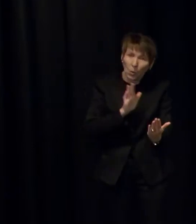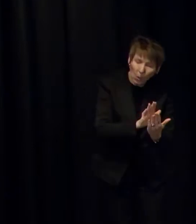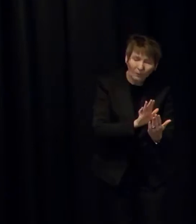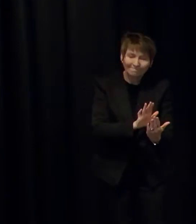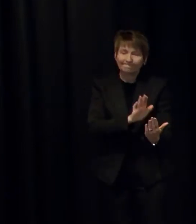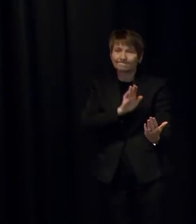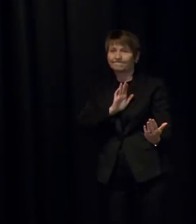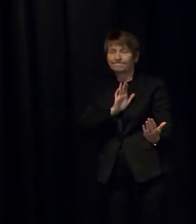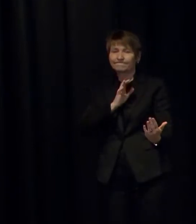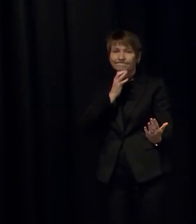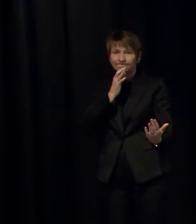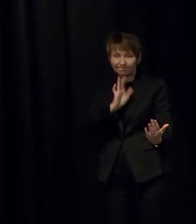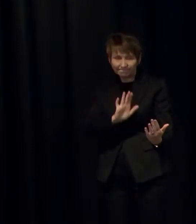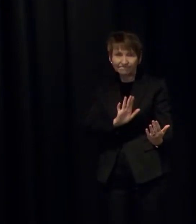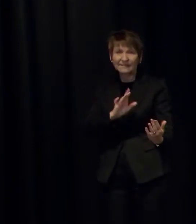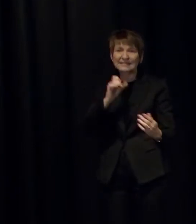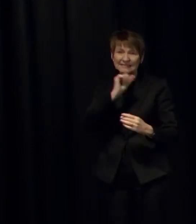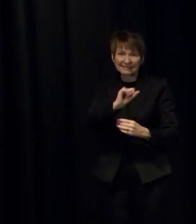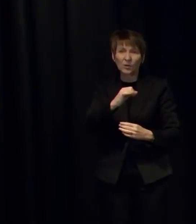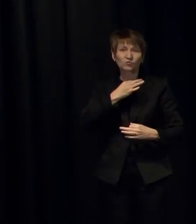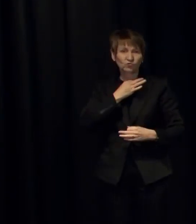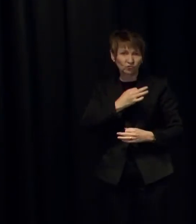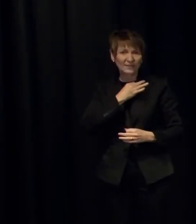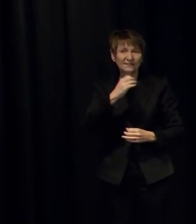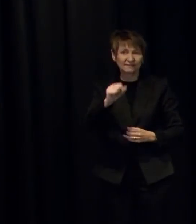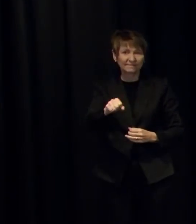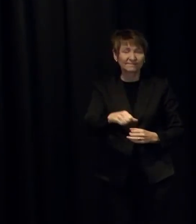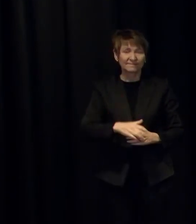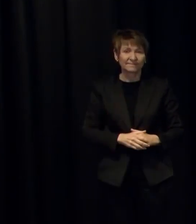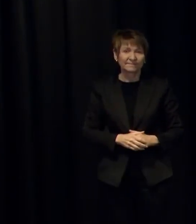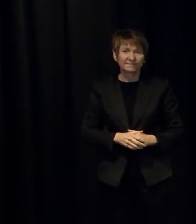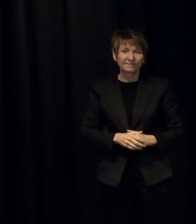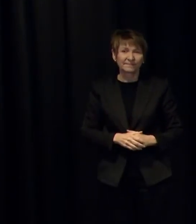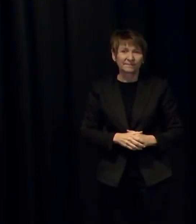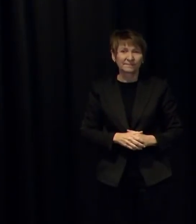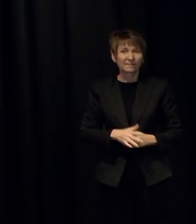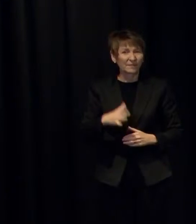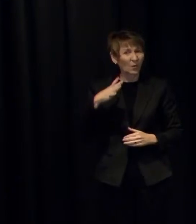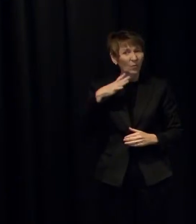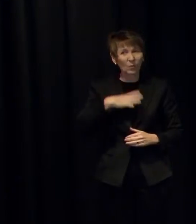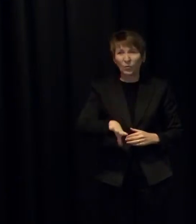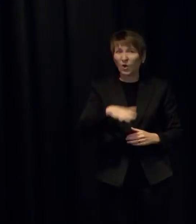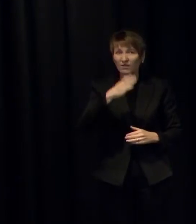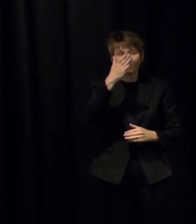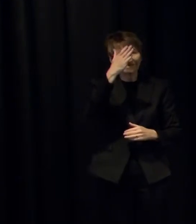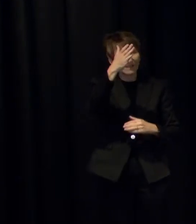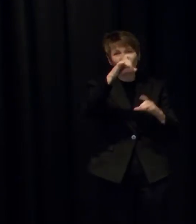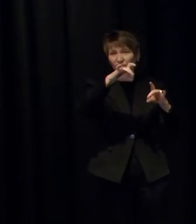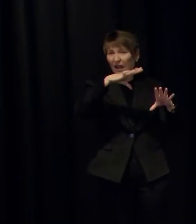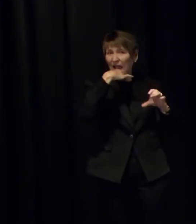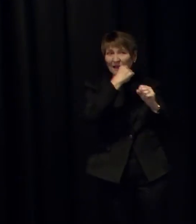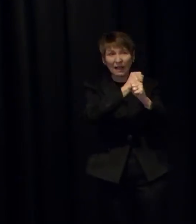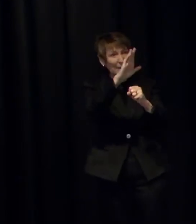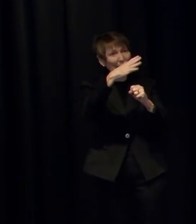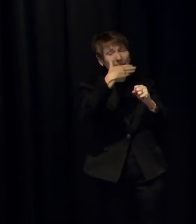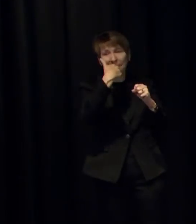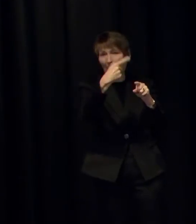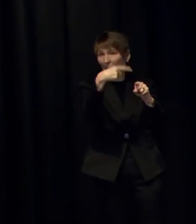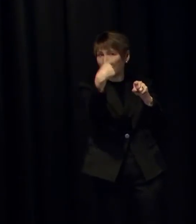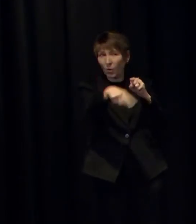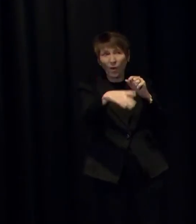the risk is there, but I think we're looking forward to the prospect of a TGA approval for Pfizer for younger kids. That'll